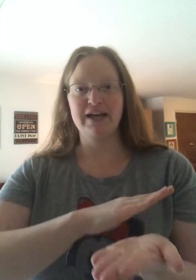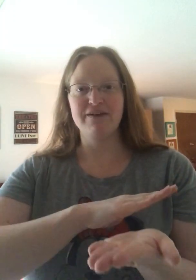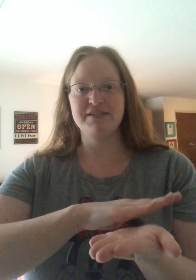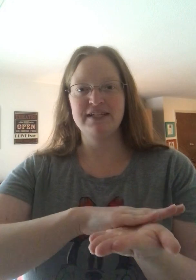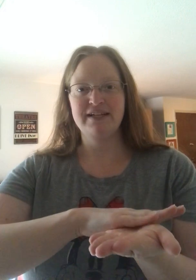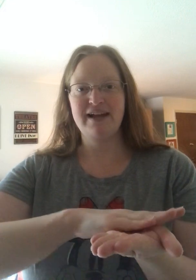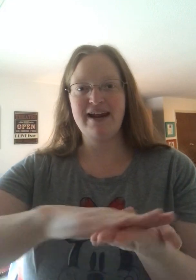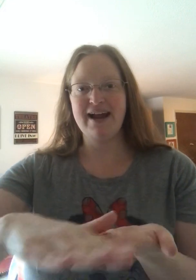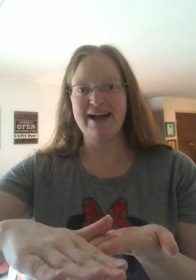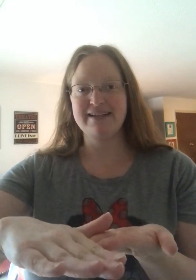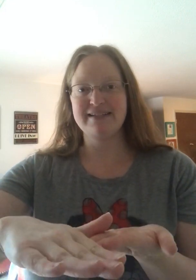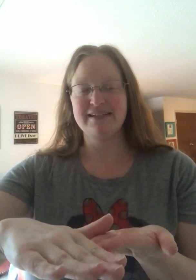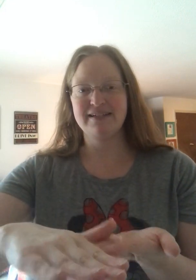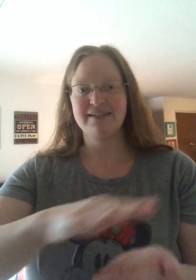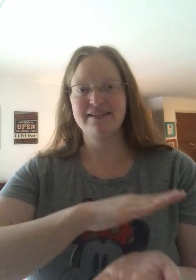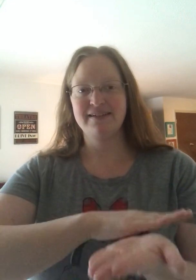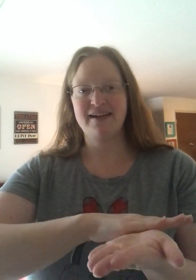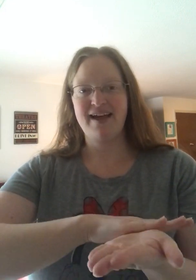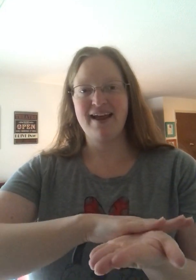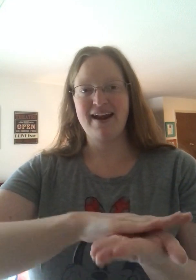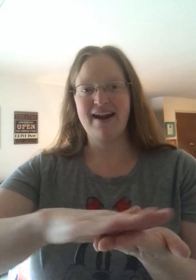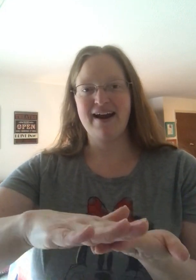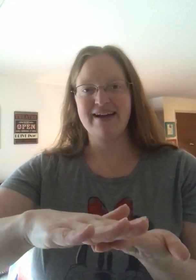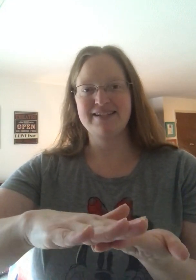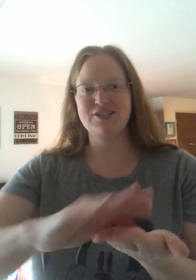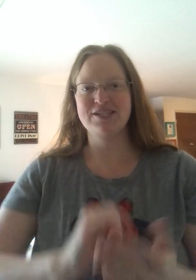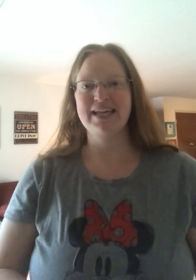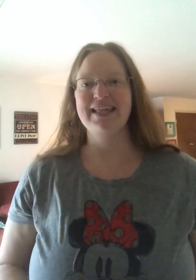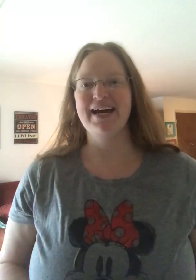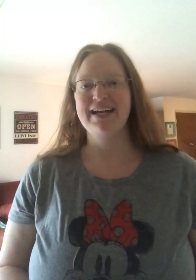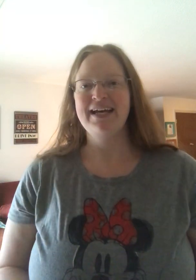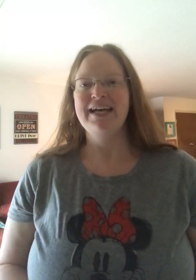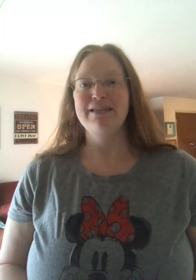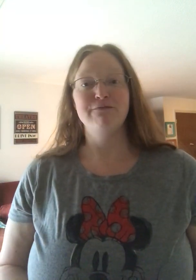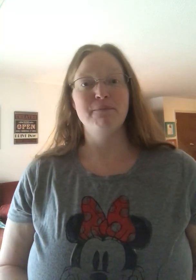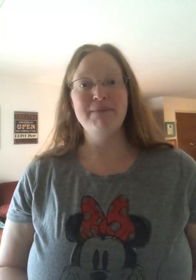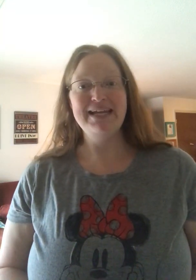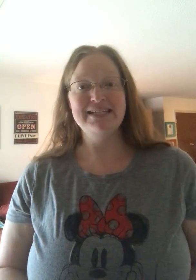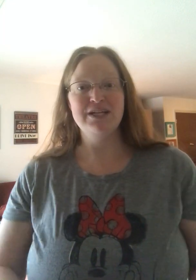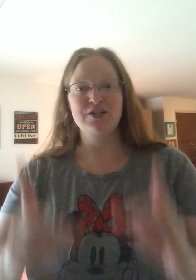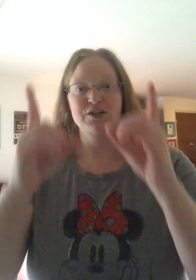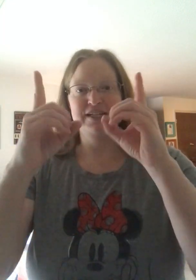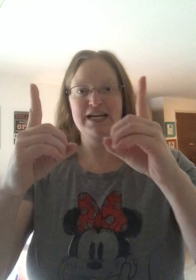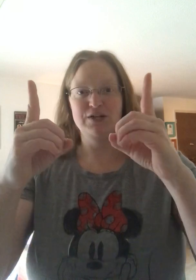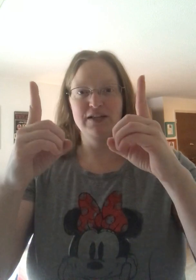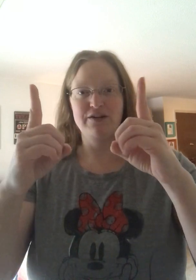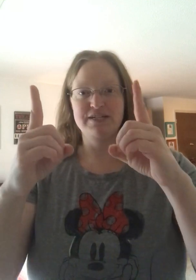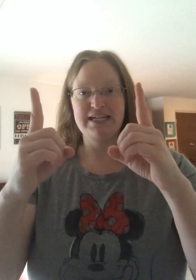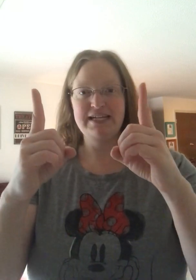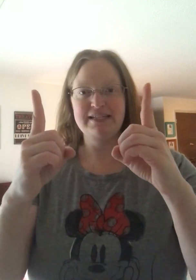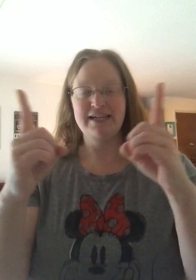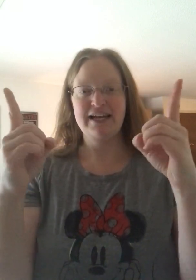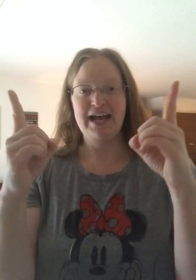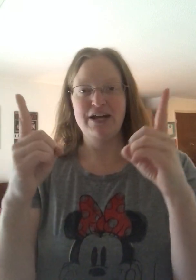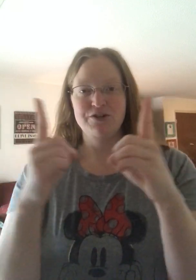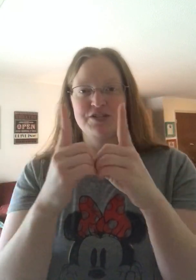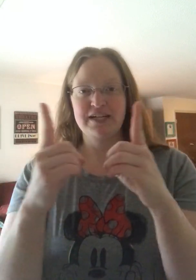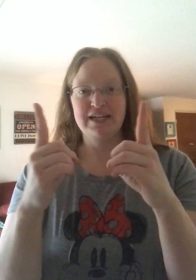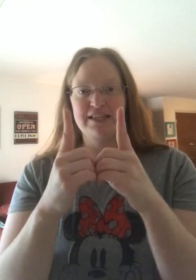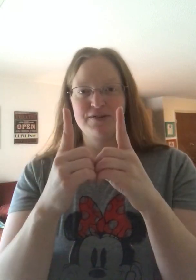left. Nice. Nice, just like that. Then for meet, you're going to take your letter D's and you're just going to hit those